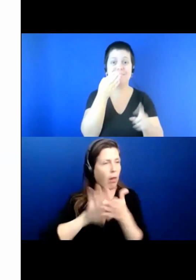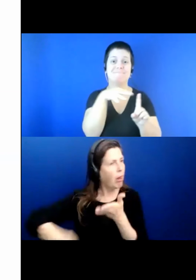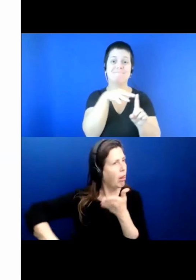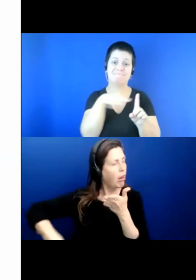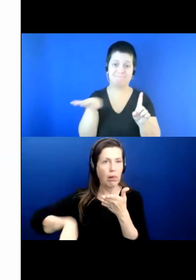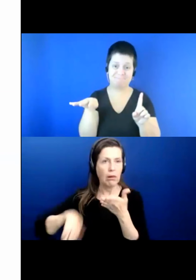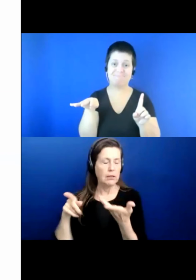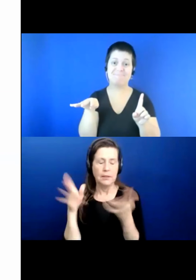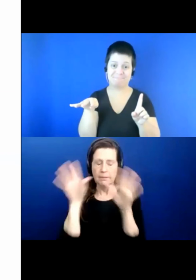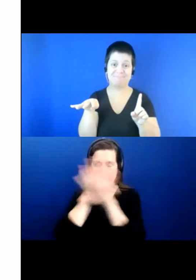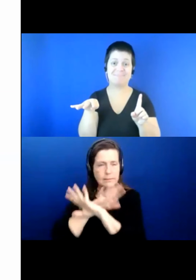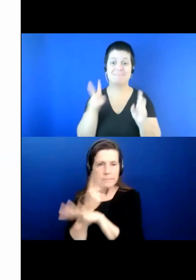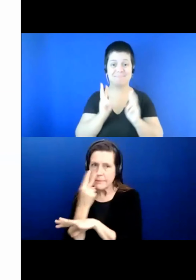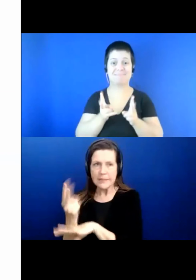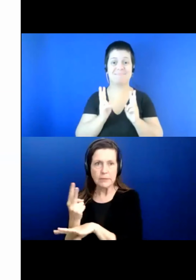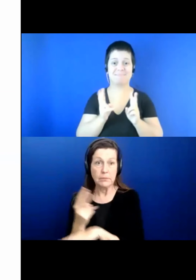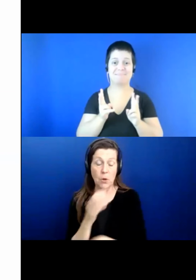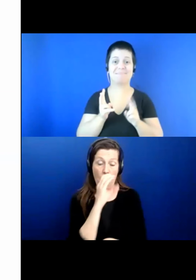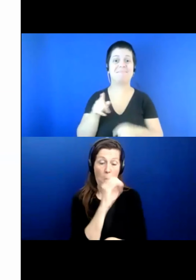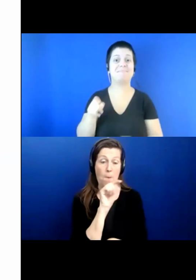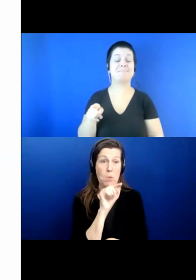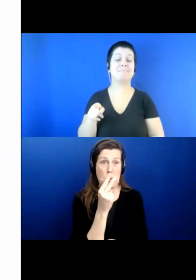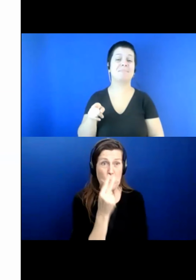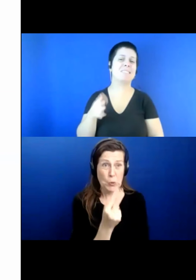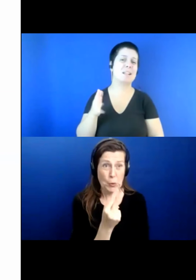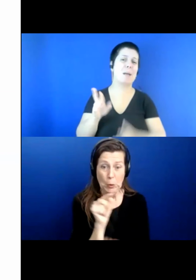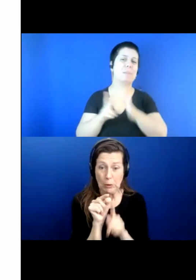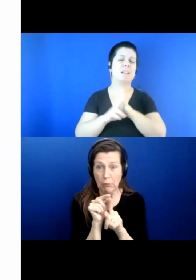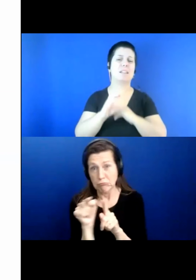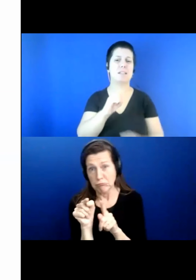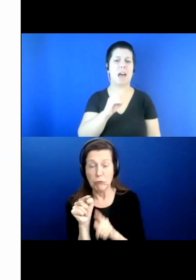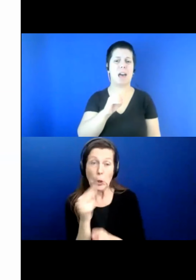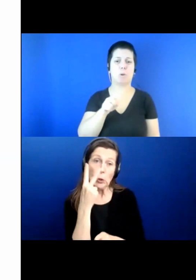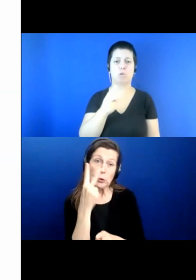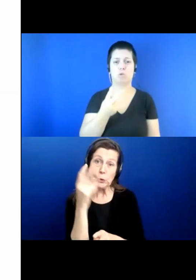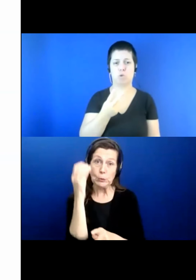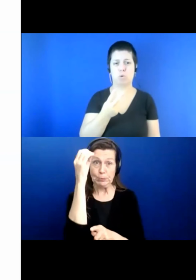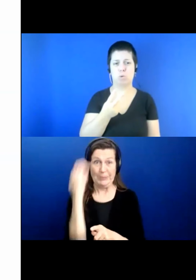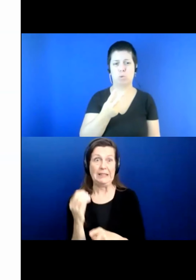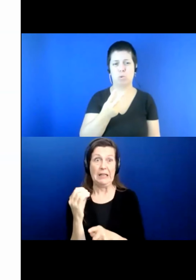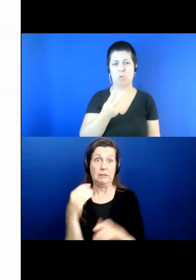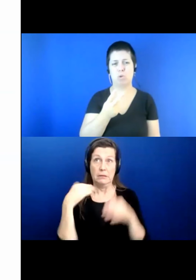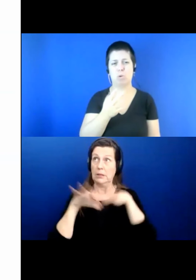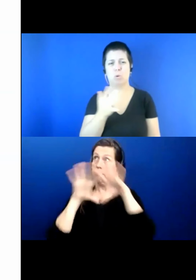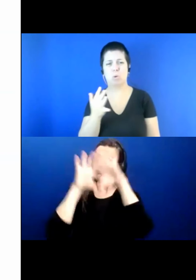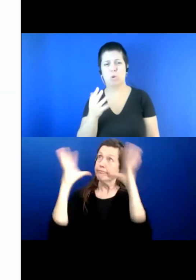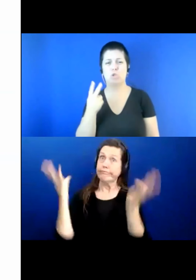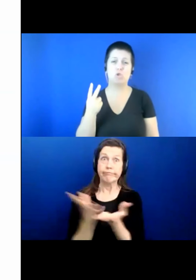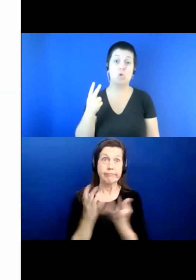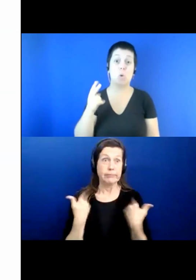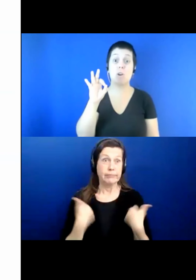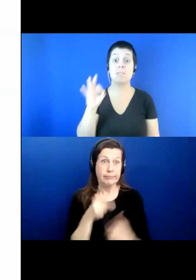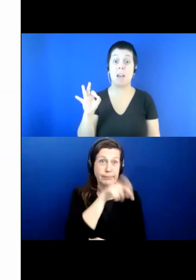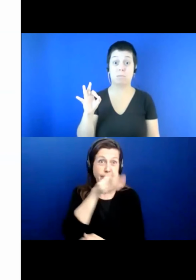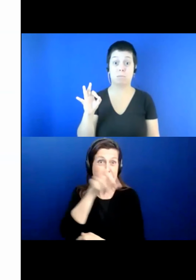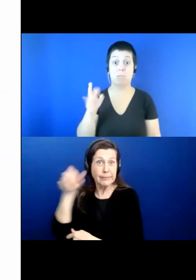represent between 0.2 to 2% of the global population, and sadly